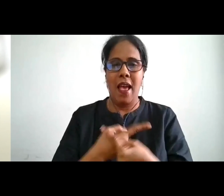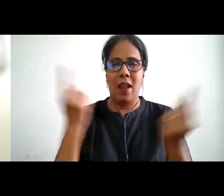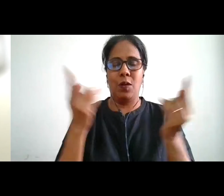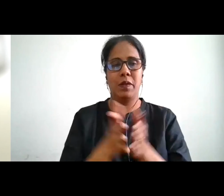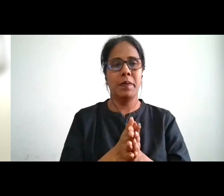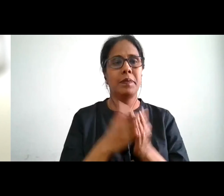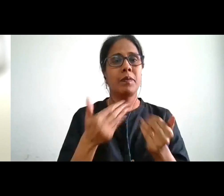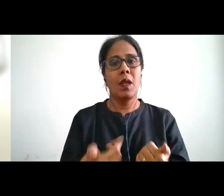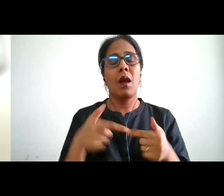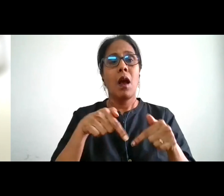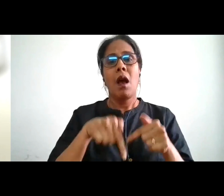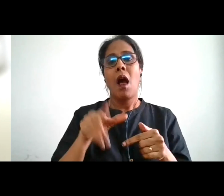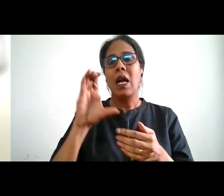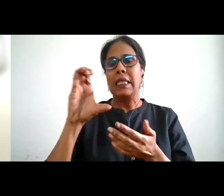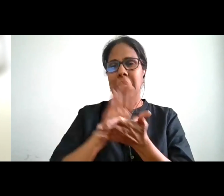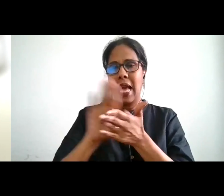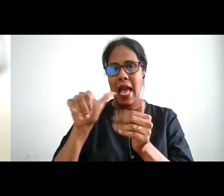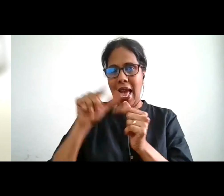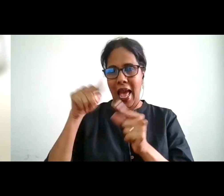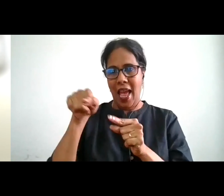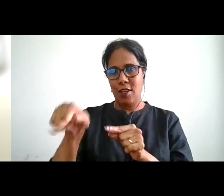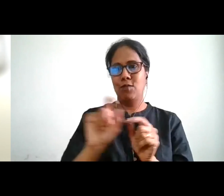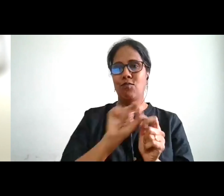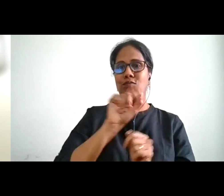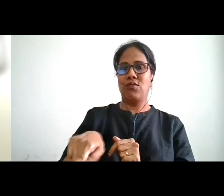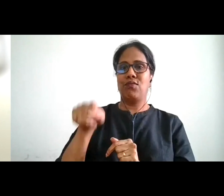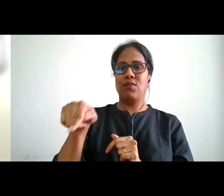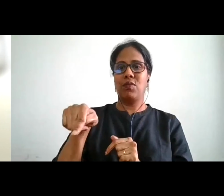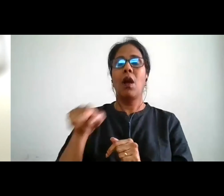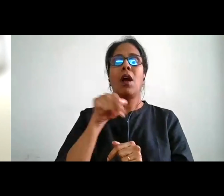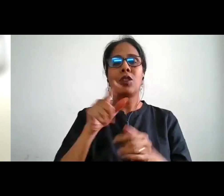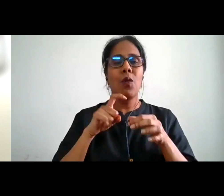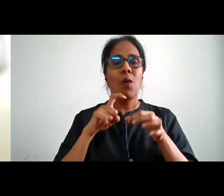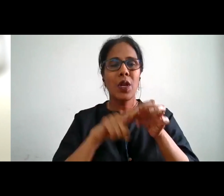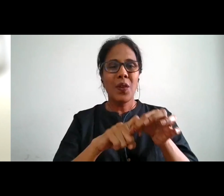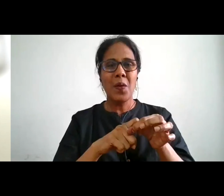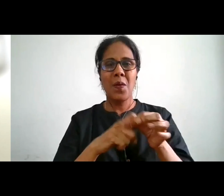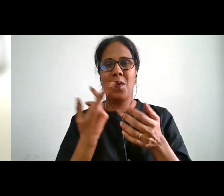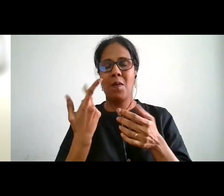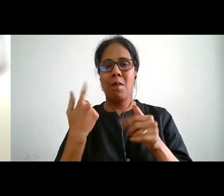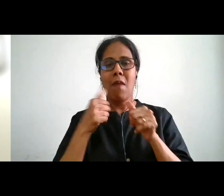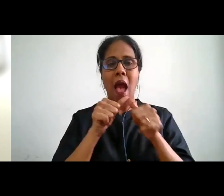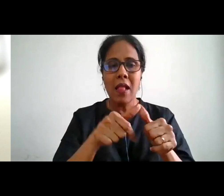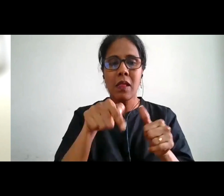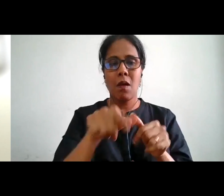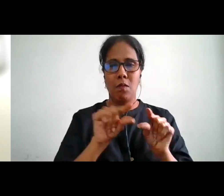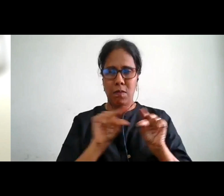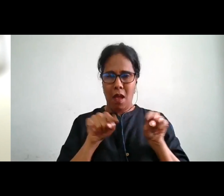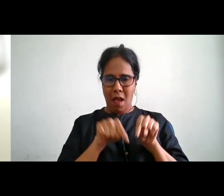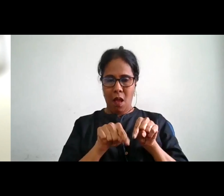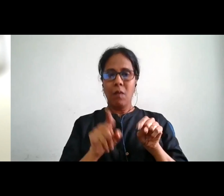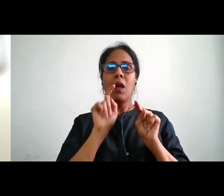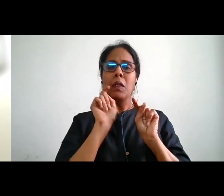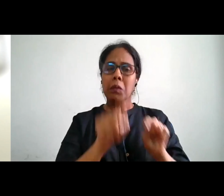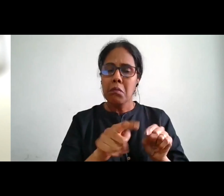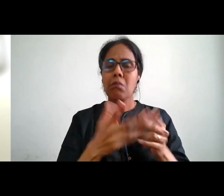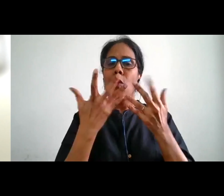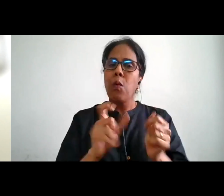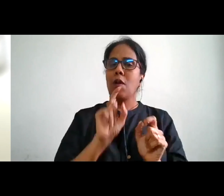There is a chat box and a Q&A box on the bottom of the screen in place any questions need answered,